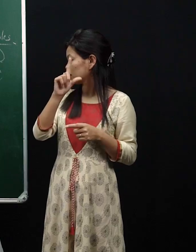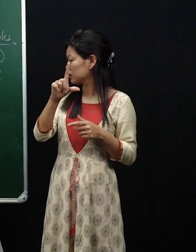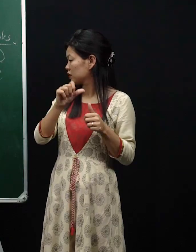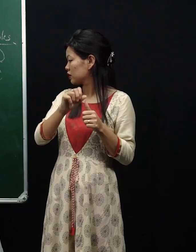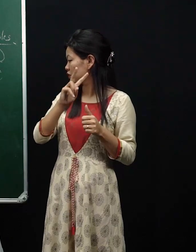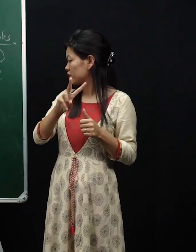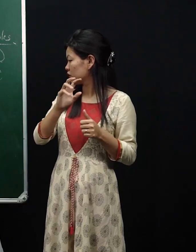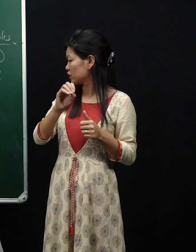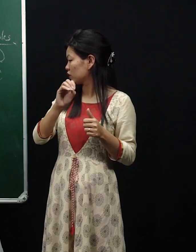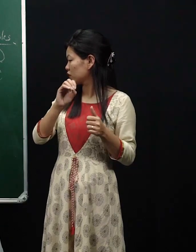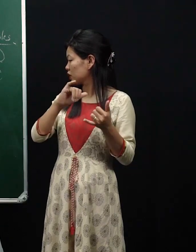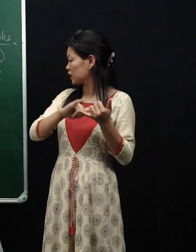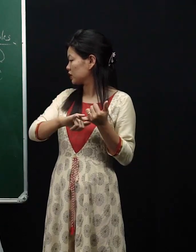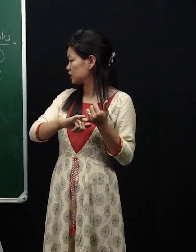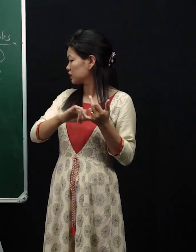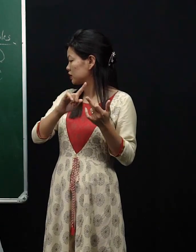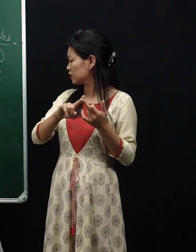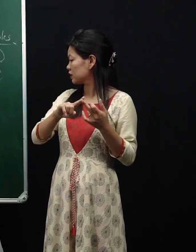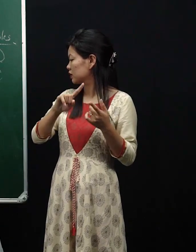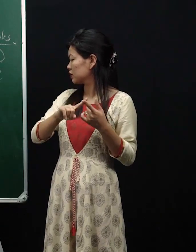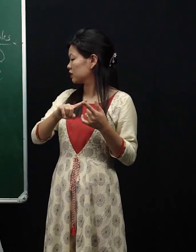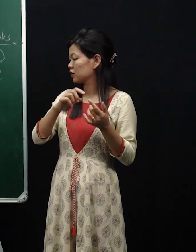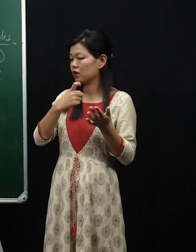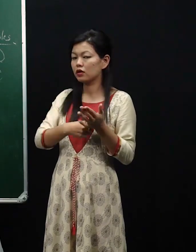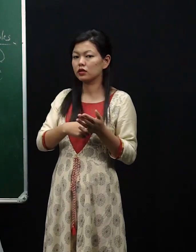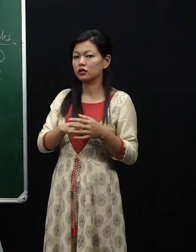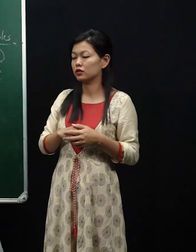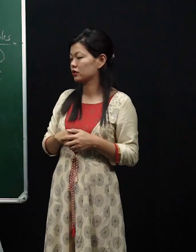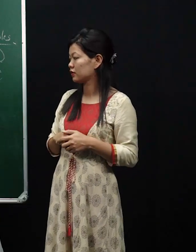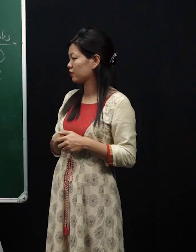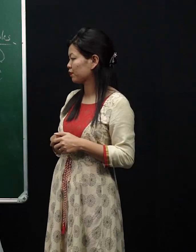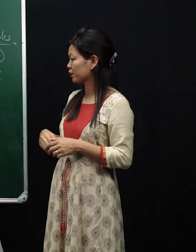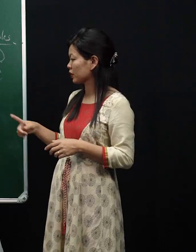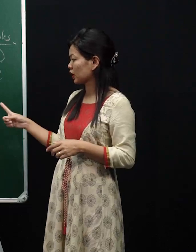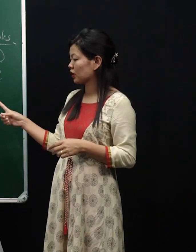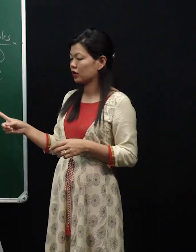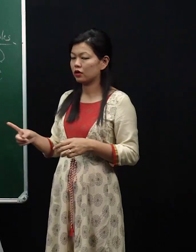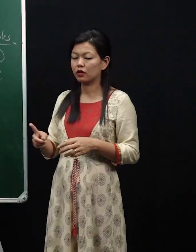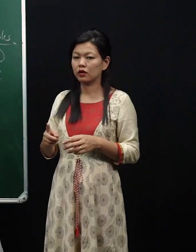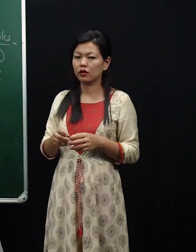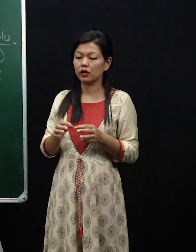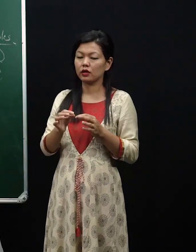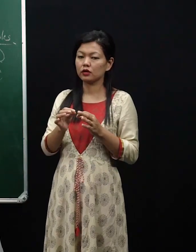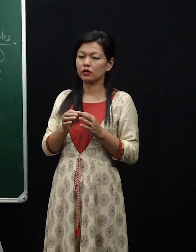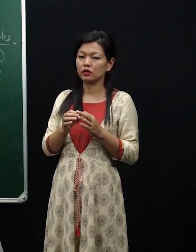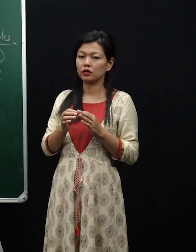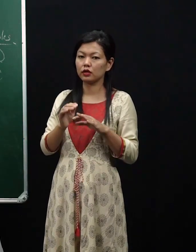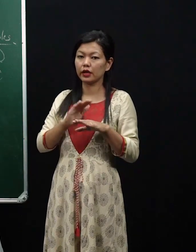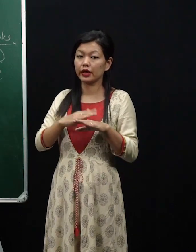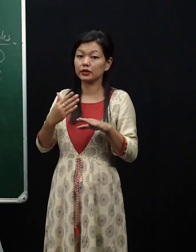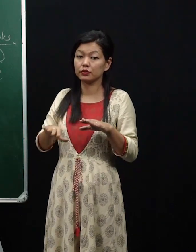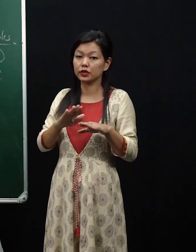law of chemical combination is one which proves and which agrees that atoms, yes, they are the building block of all matter.